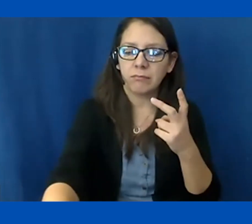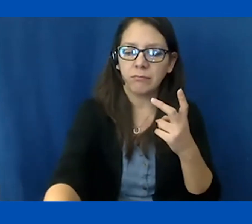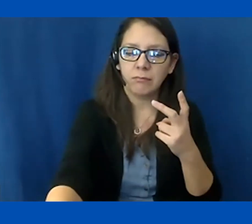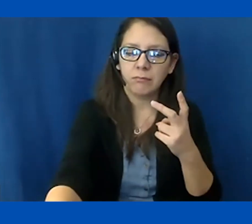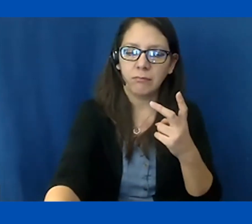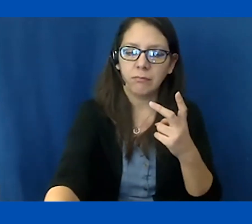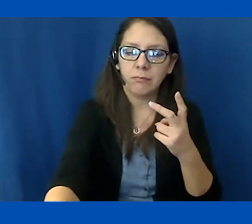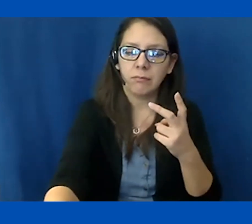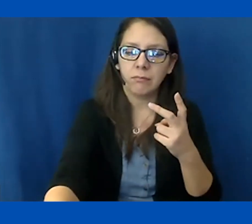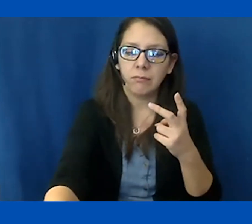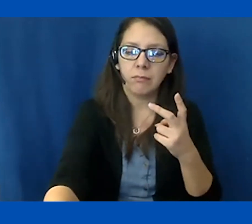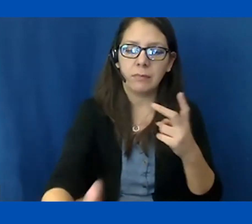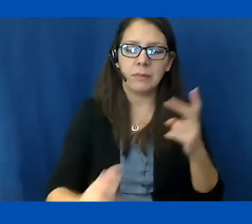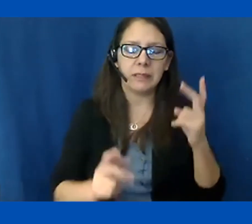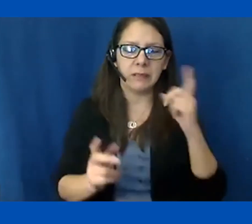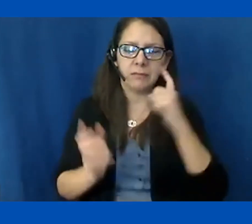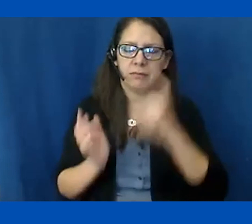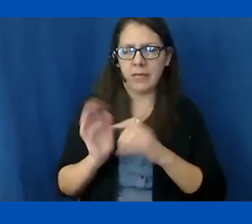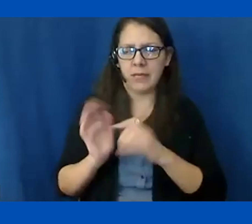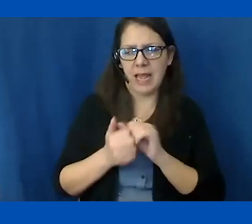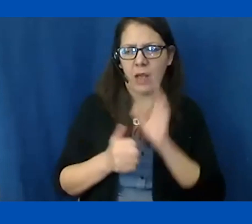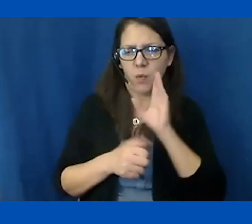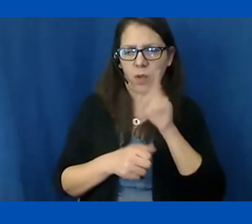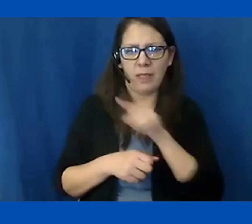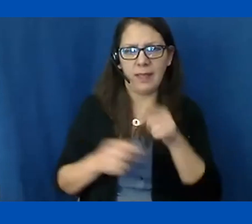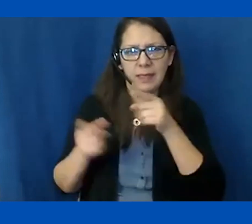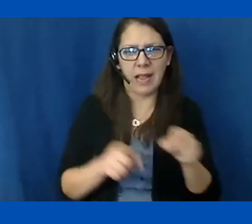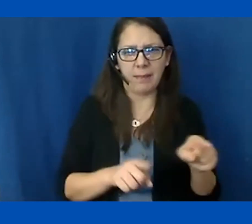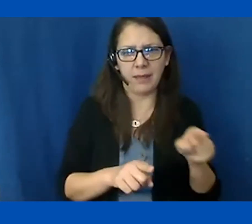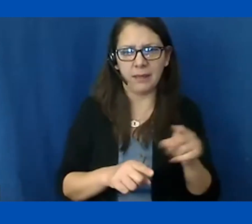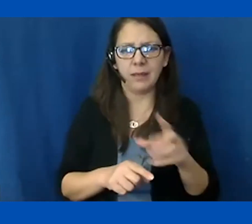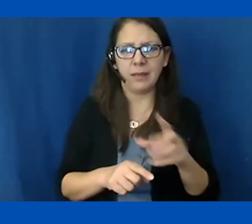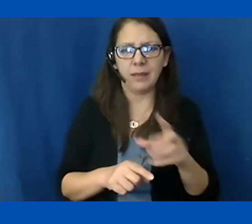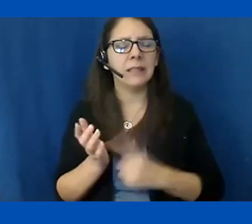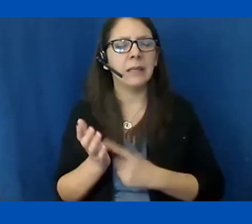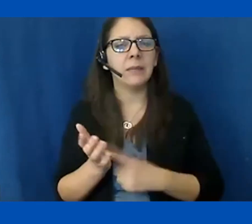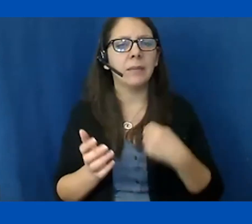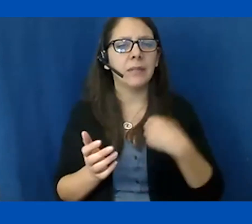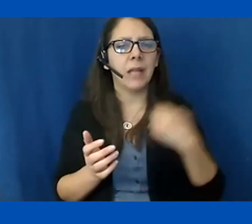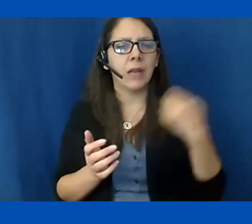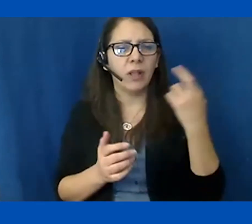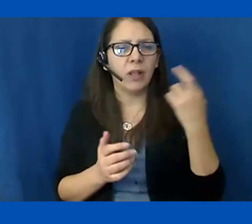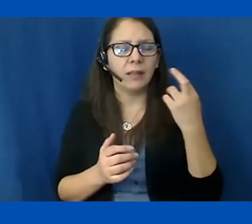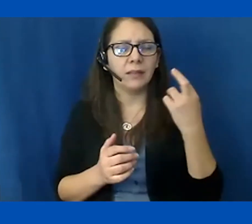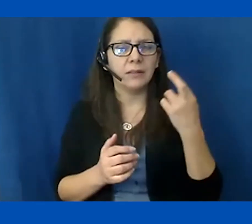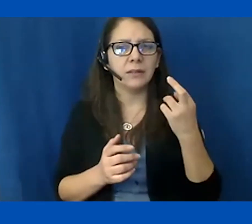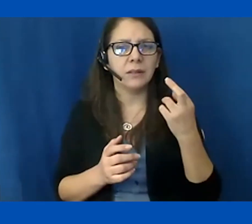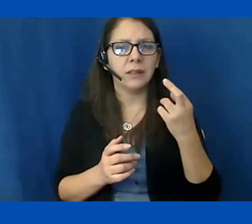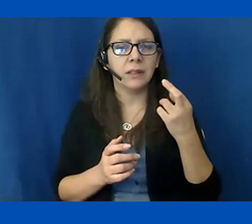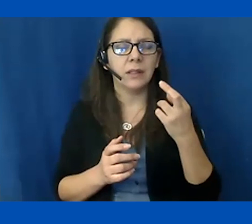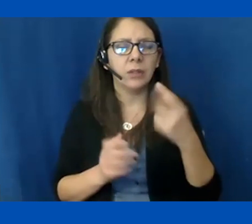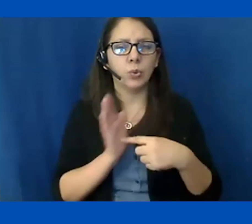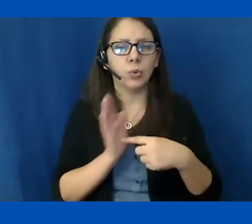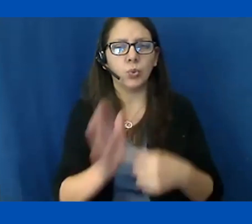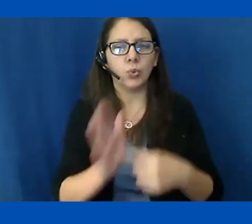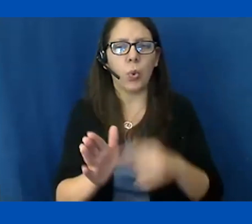outcome was going to end up happening. And sometimes I realized that making that vision in their mind of